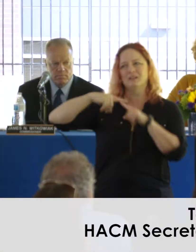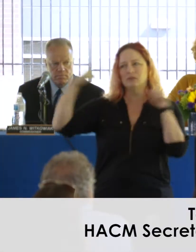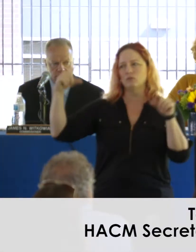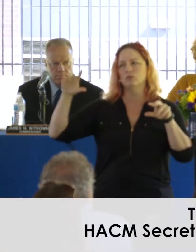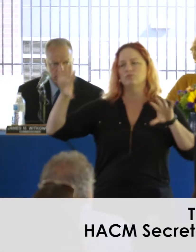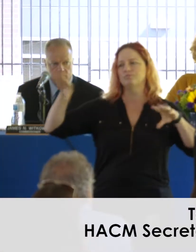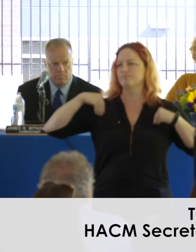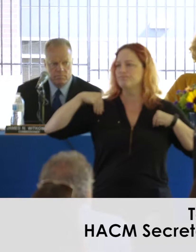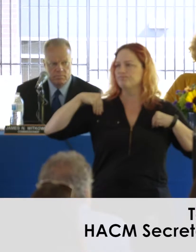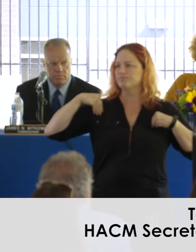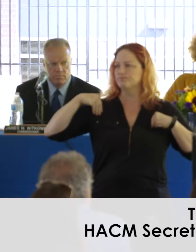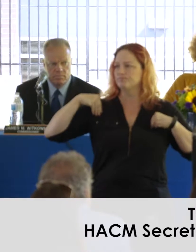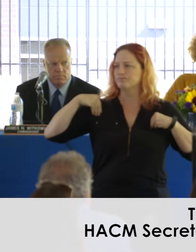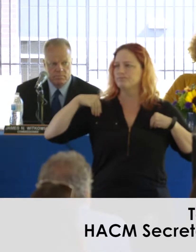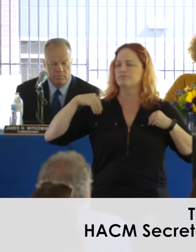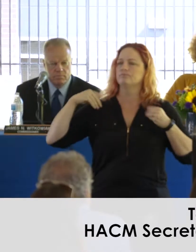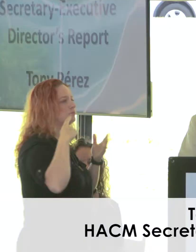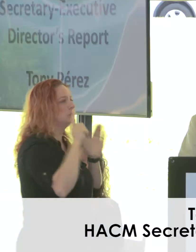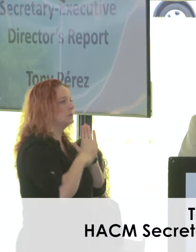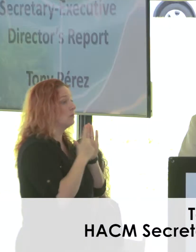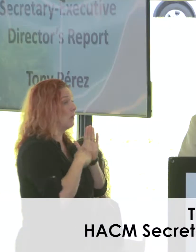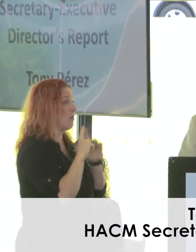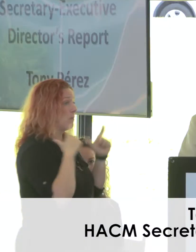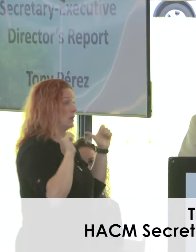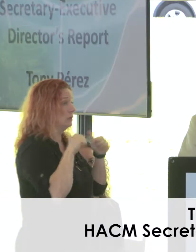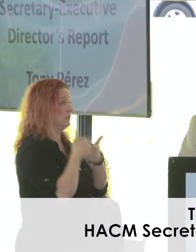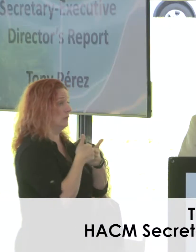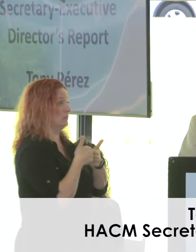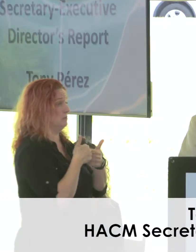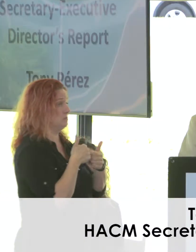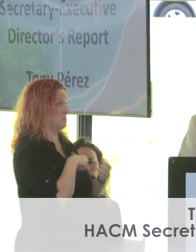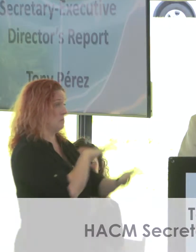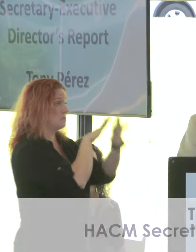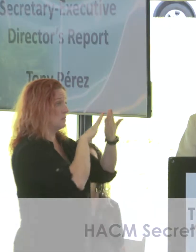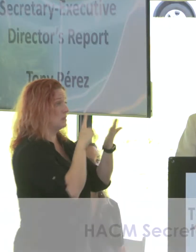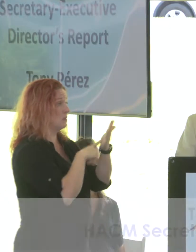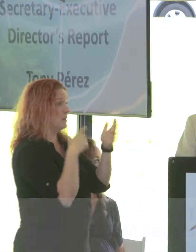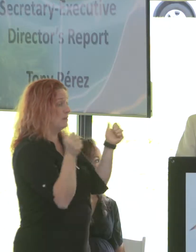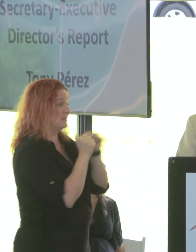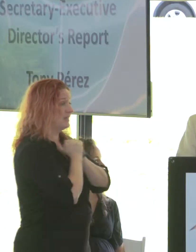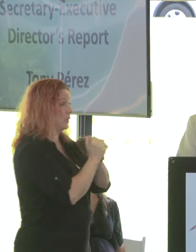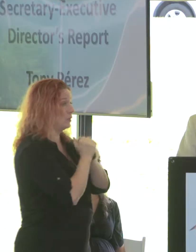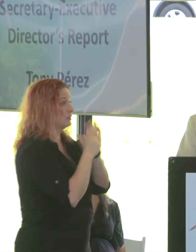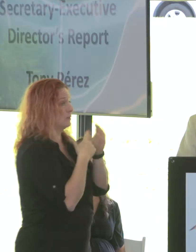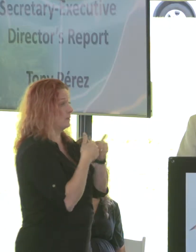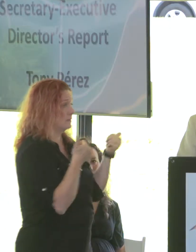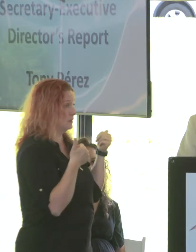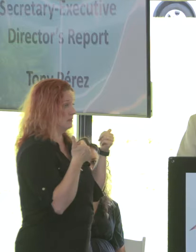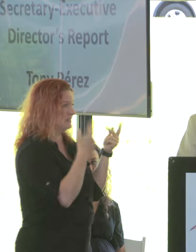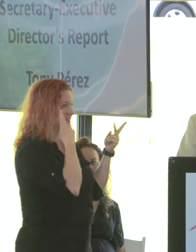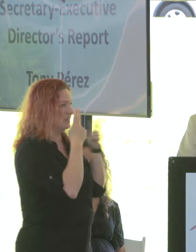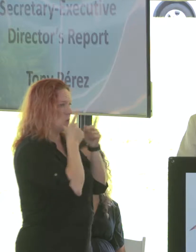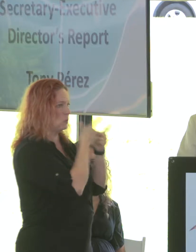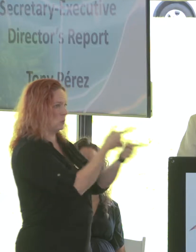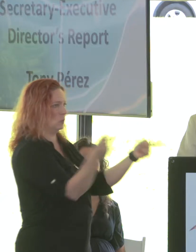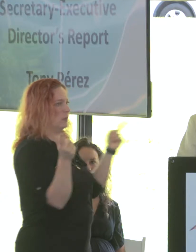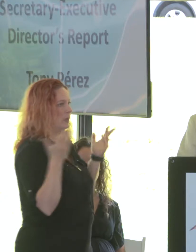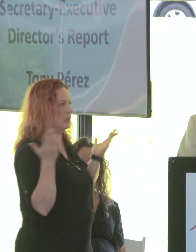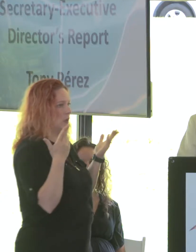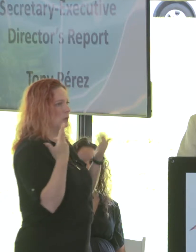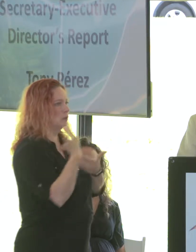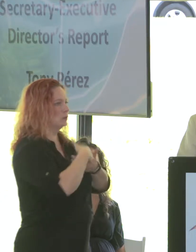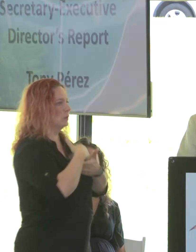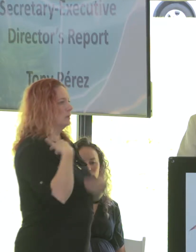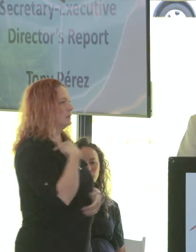that we actually need to tackle, sometimes jointly, sometimes separately. And I see many faces here that have joined us